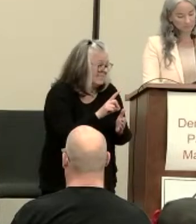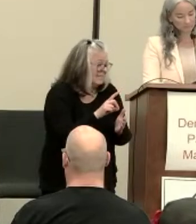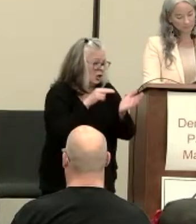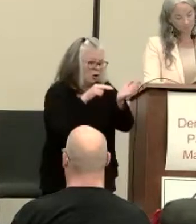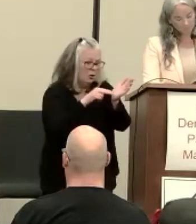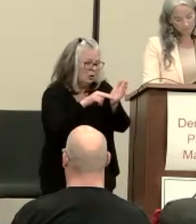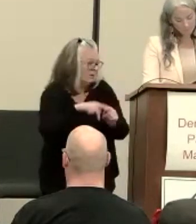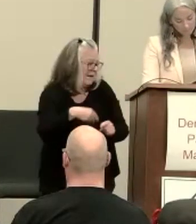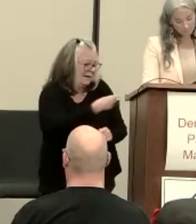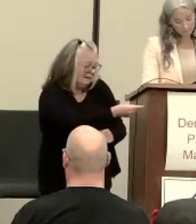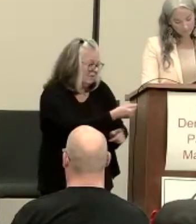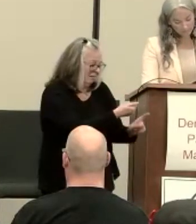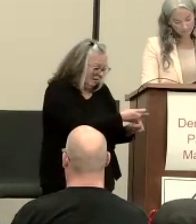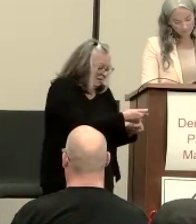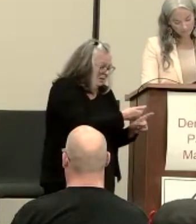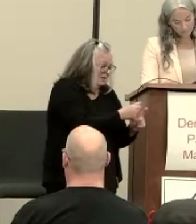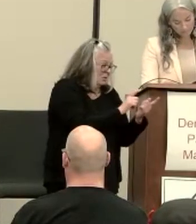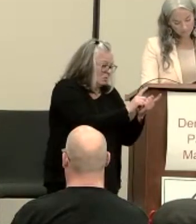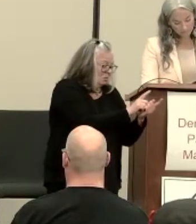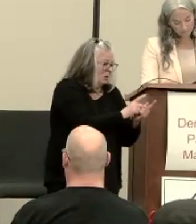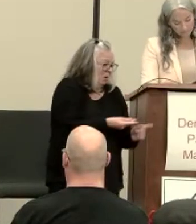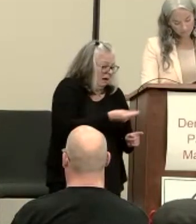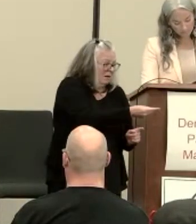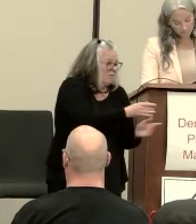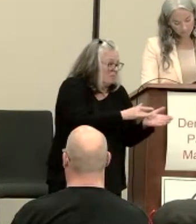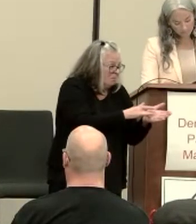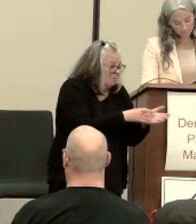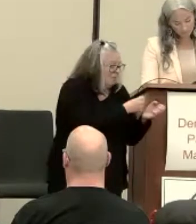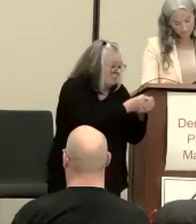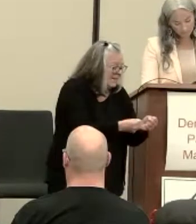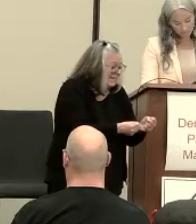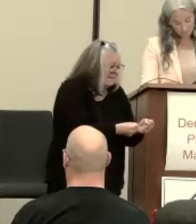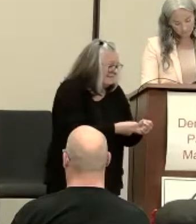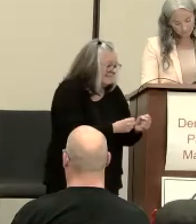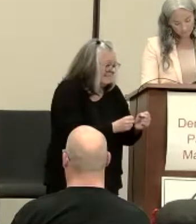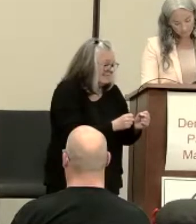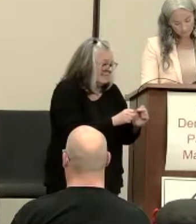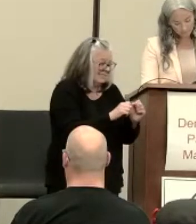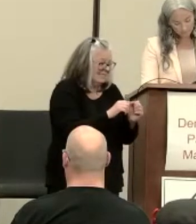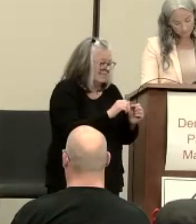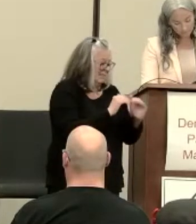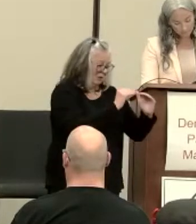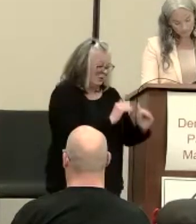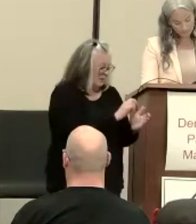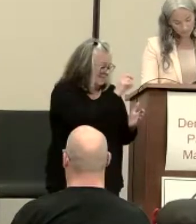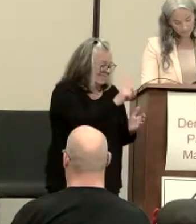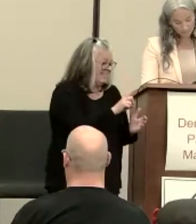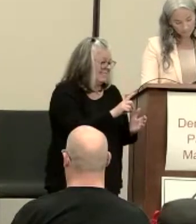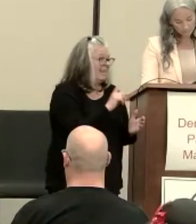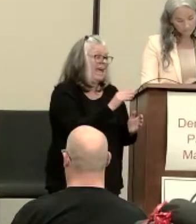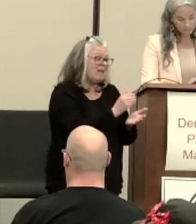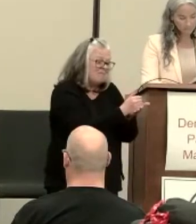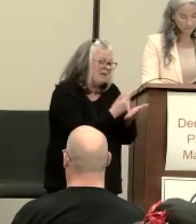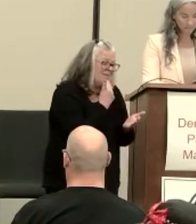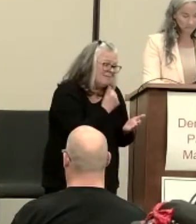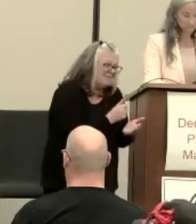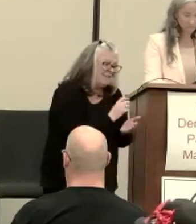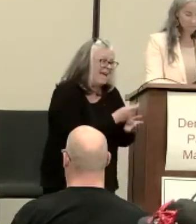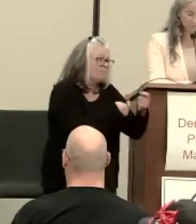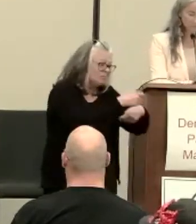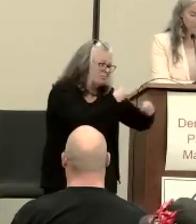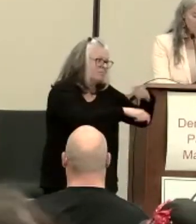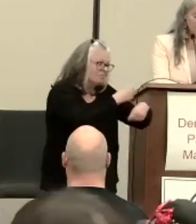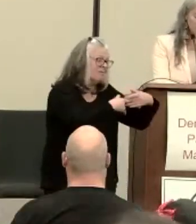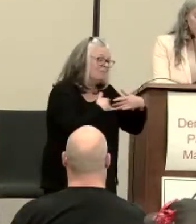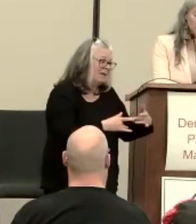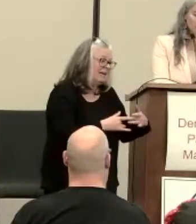allowed to. So people are handling sometimes very powerful medications, and they're underpaid, and there's huge turnover. And the result of that is a